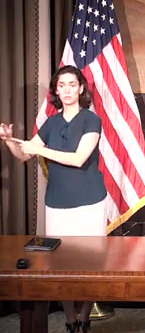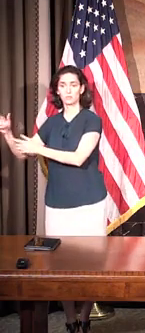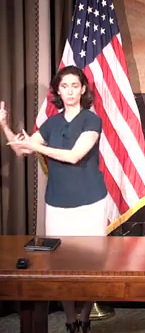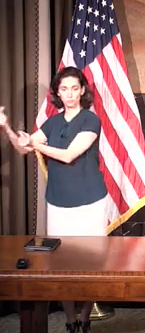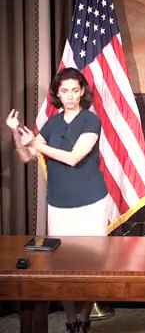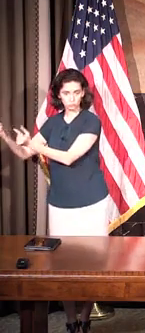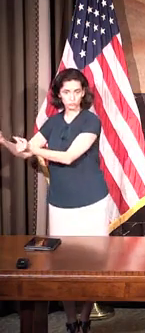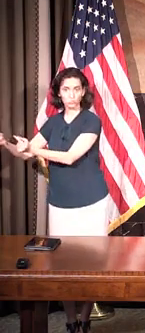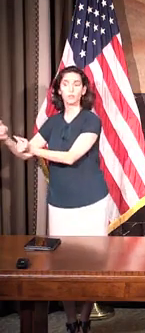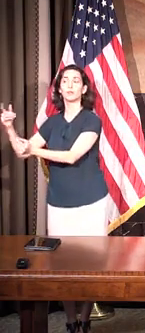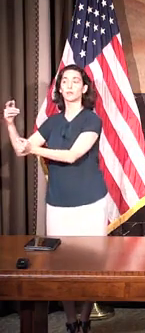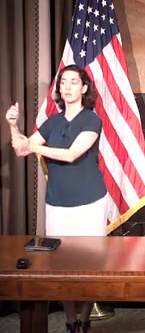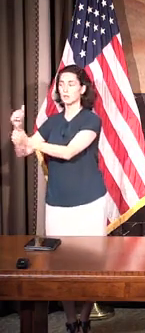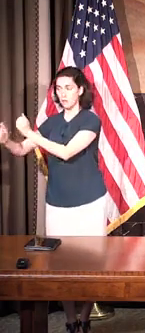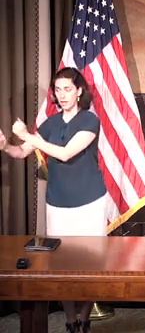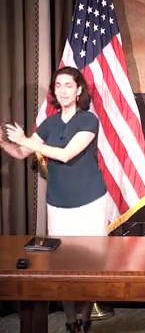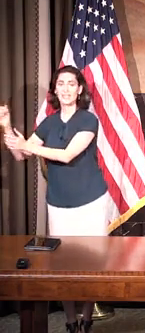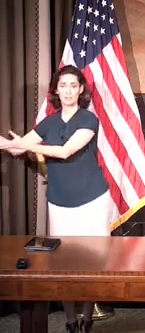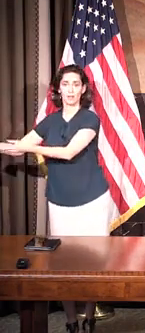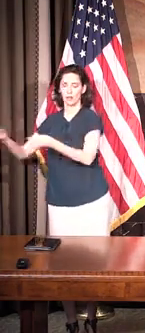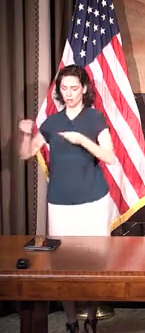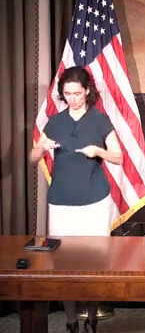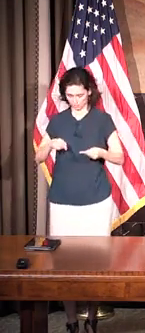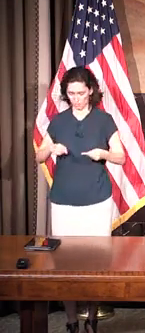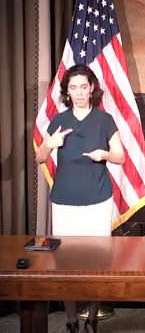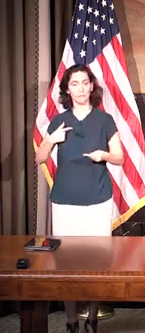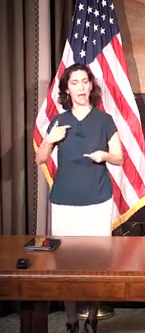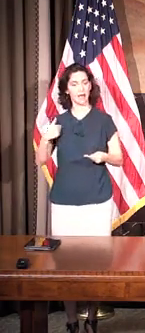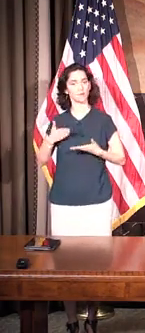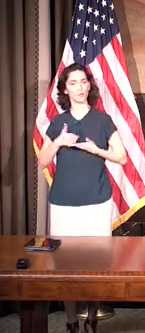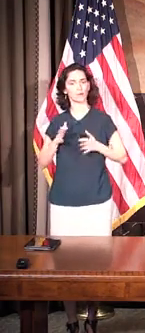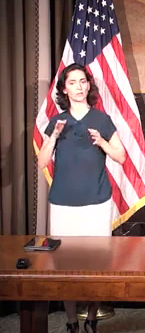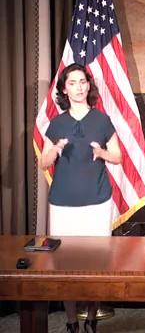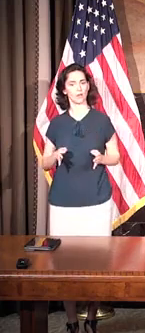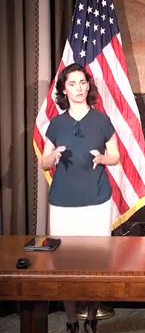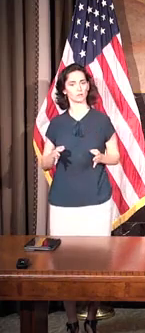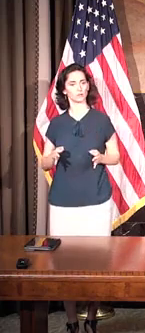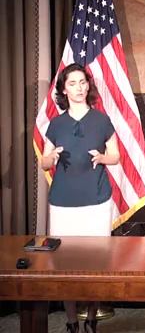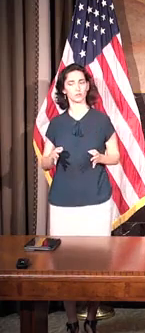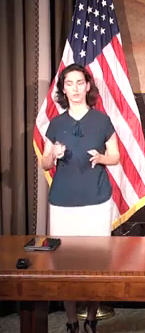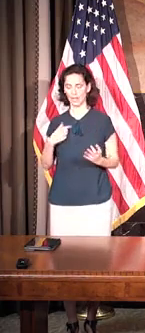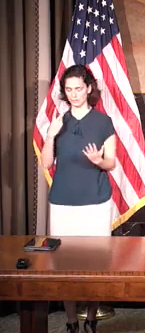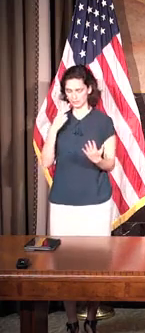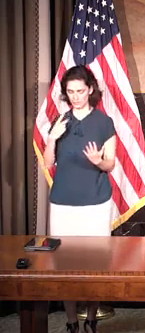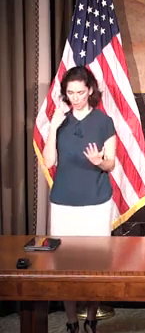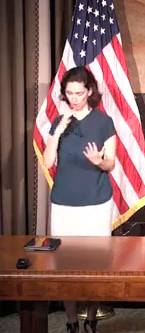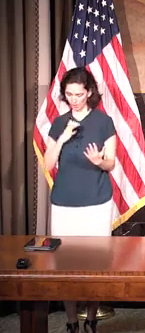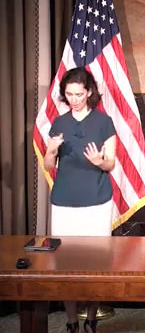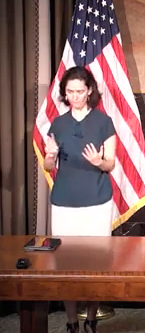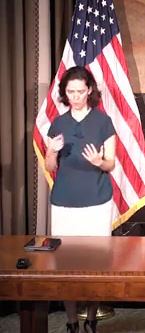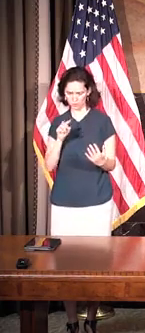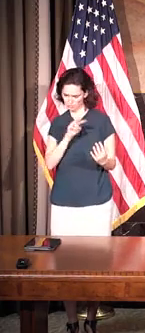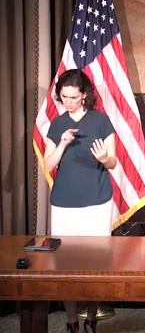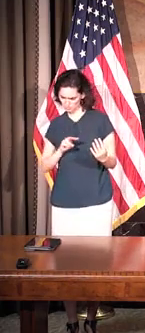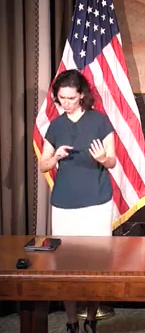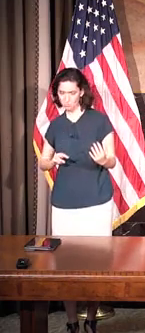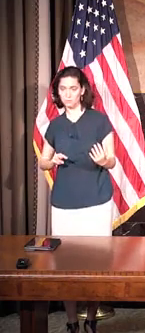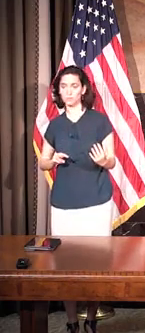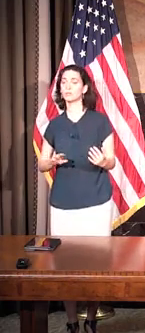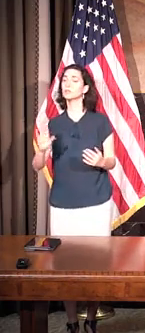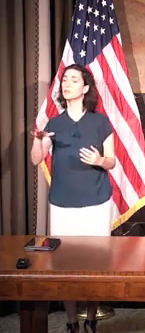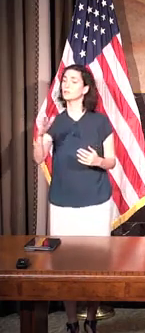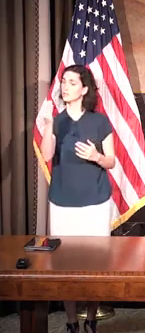to pass judgment on a bill when it comes to me so that I can see exactly what it looks like. I will tell